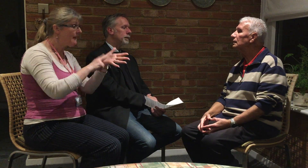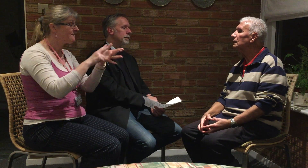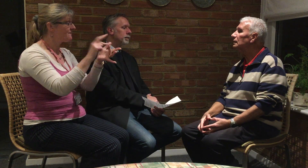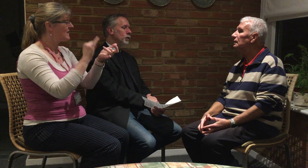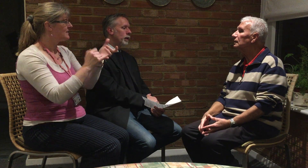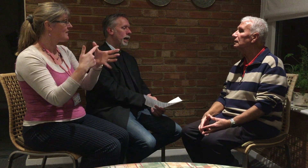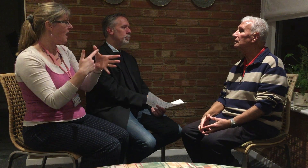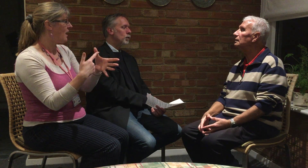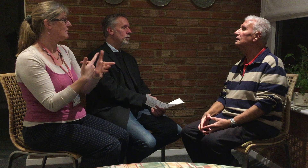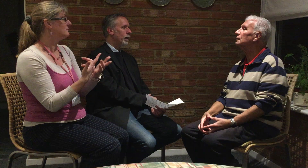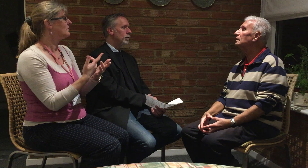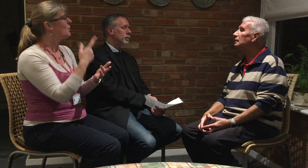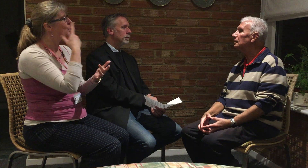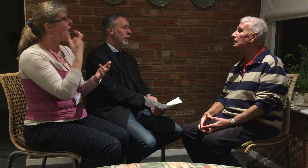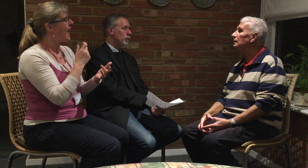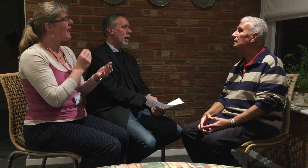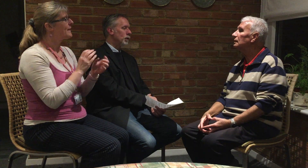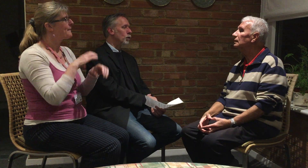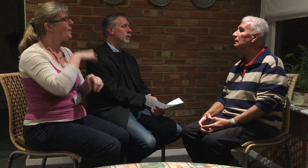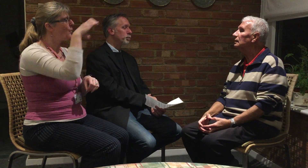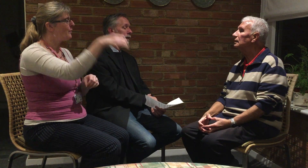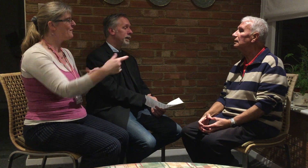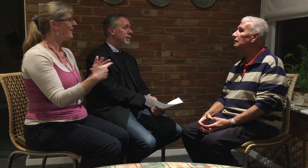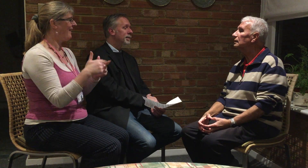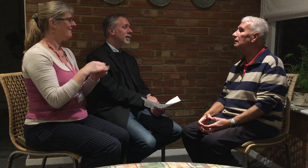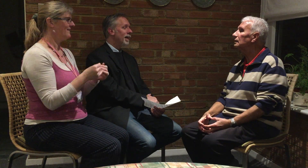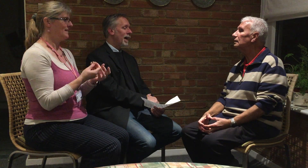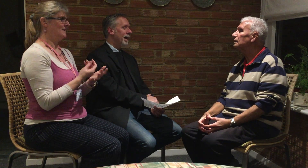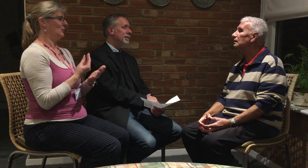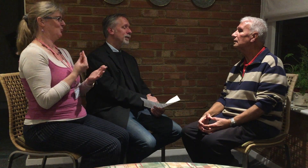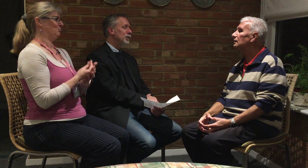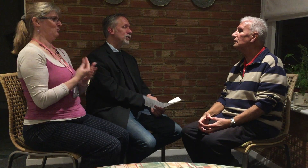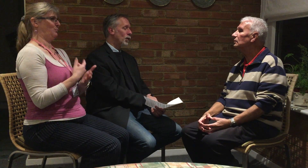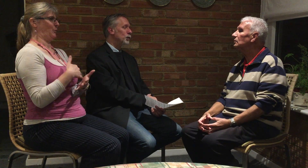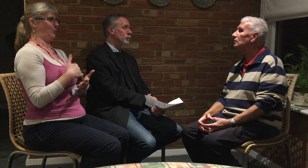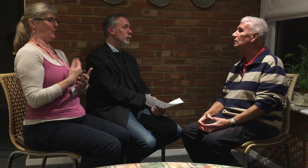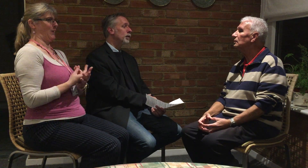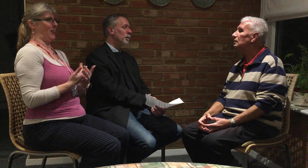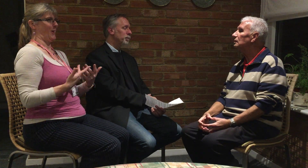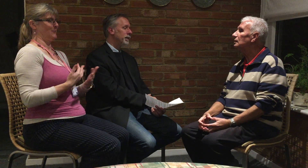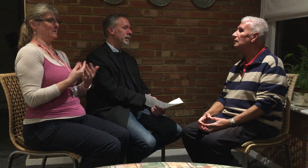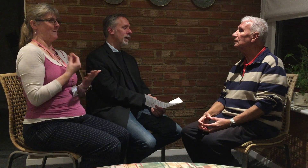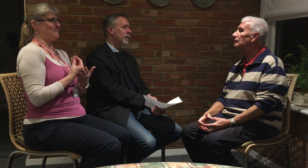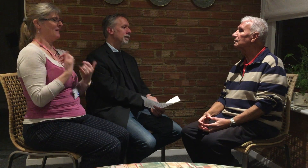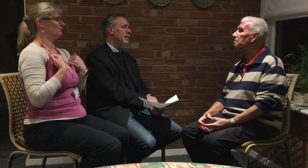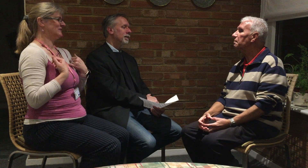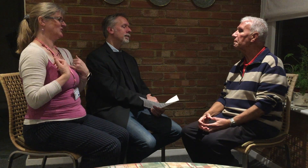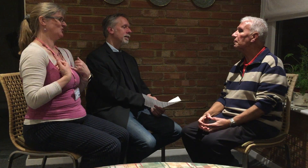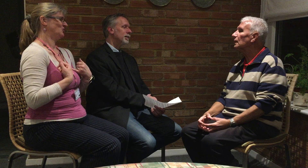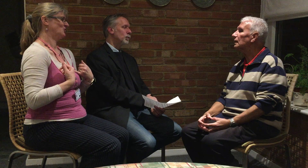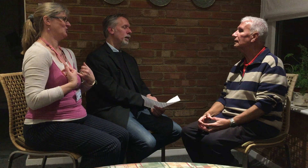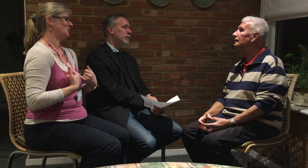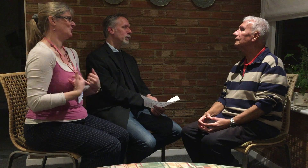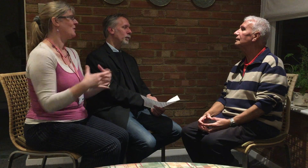Otherwise, you can move out if you have a lot of money and can start your own company there. Then there's a way to do